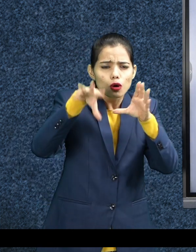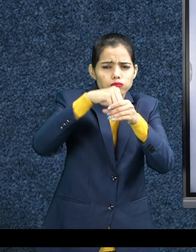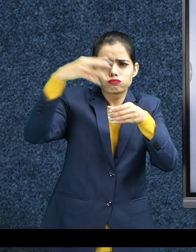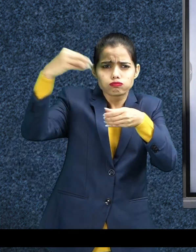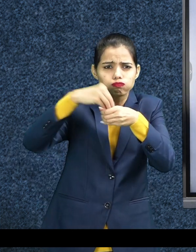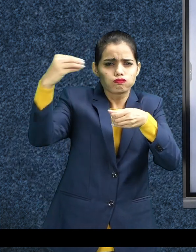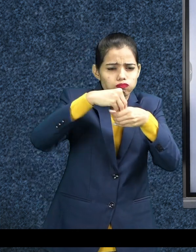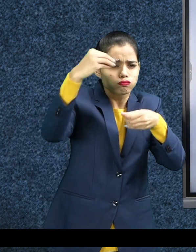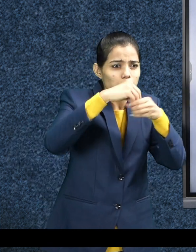cumulative frequency,